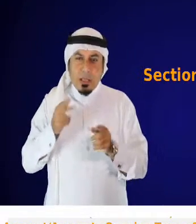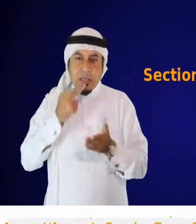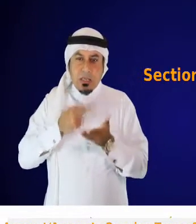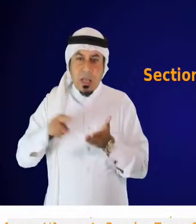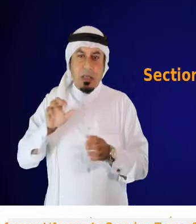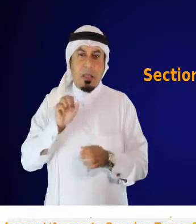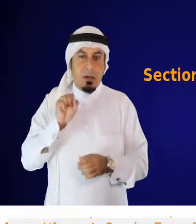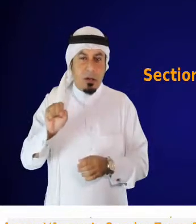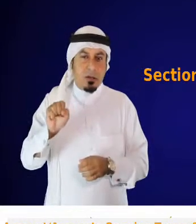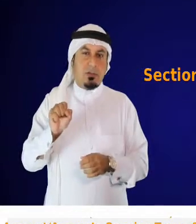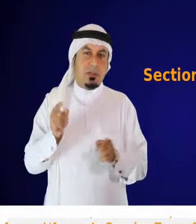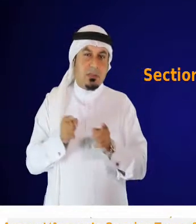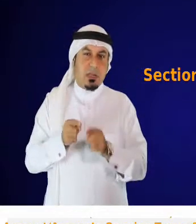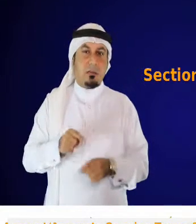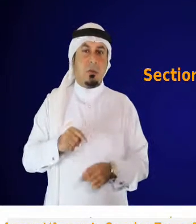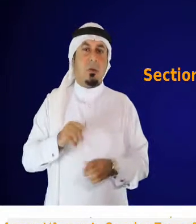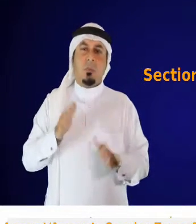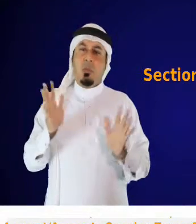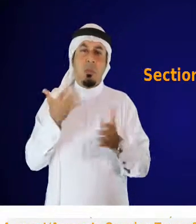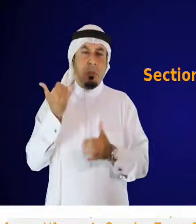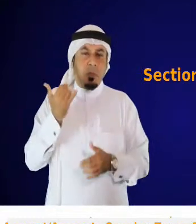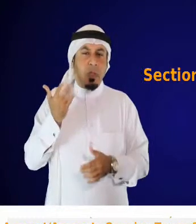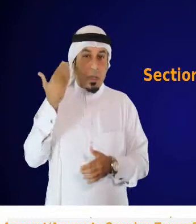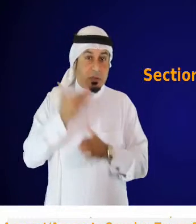SMS banking services caused by any reason whatsoever.